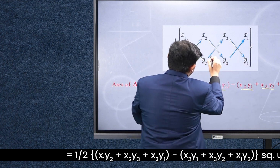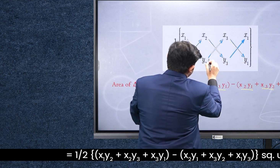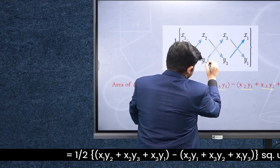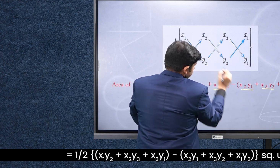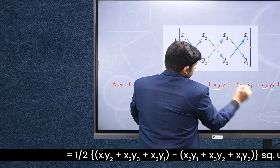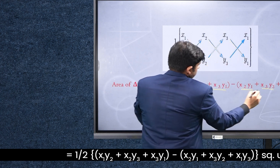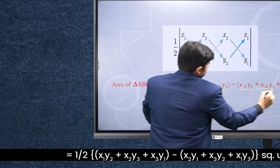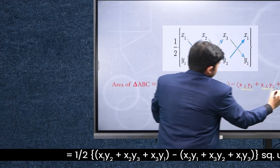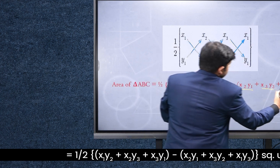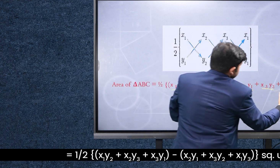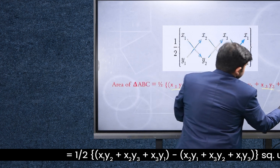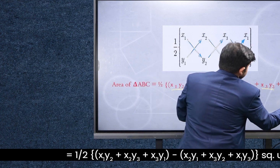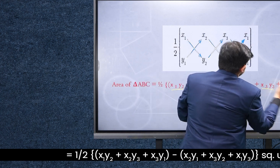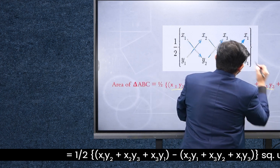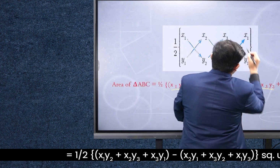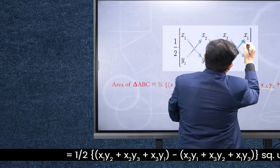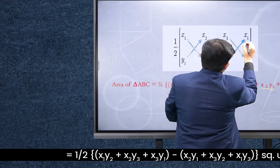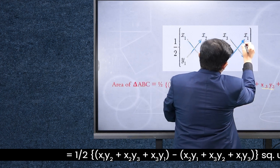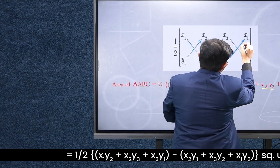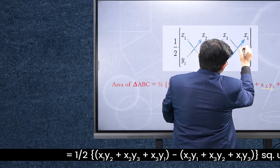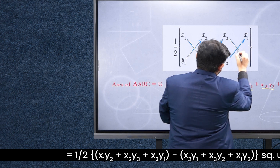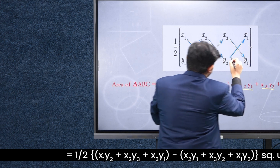plus x1 into y3 square units.